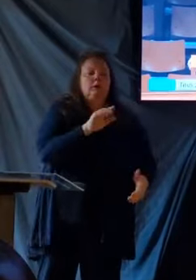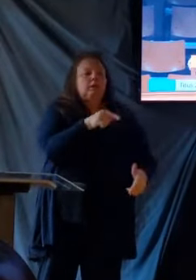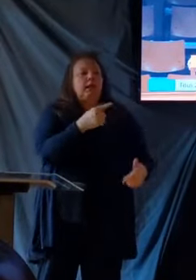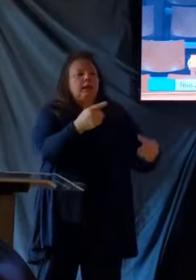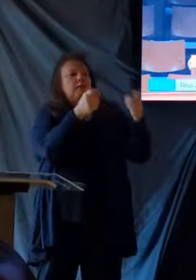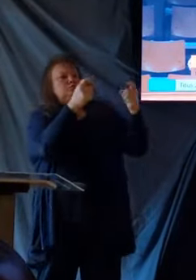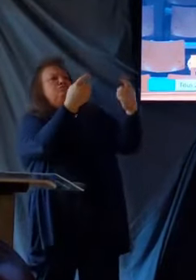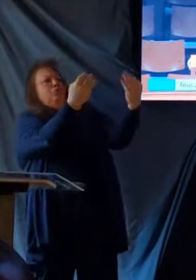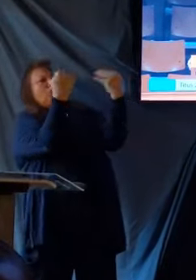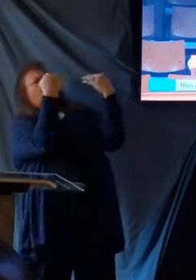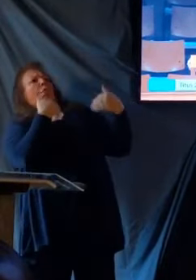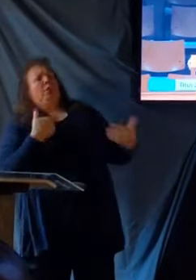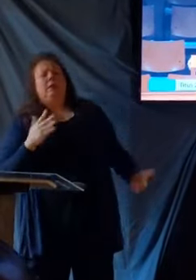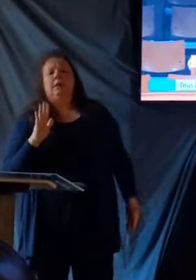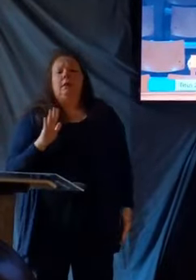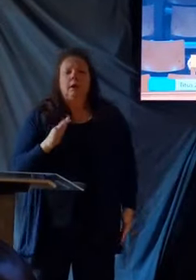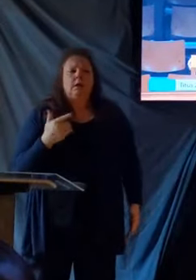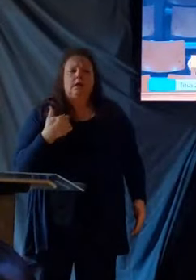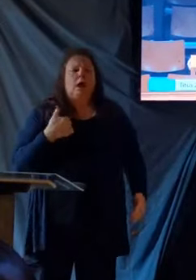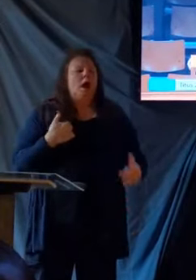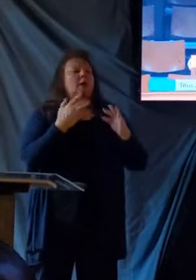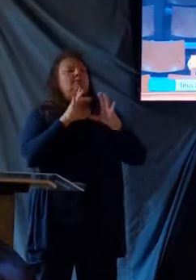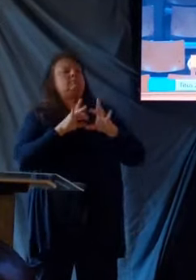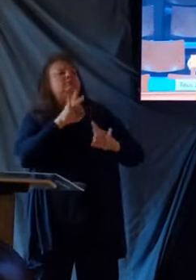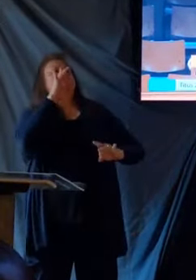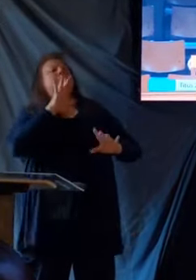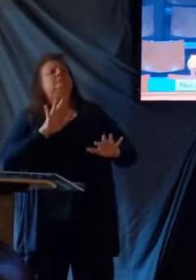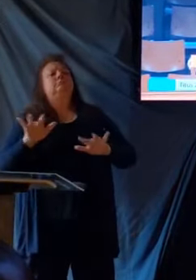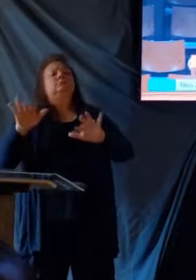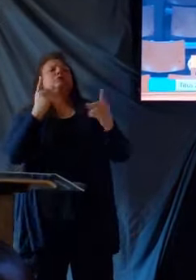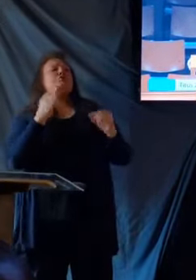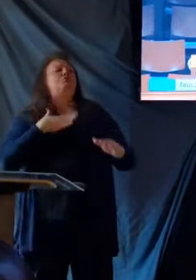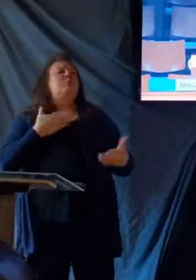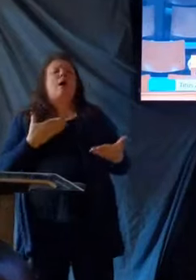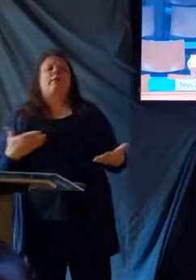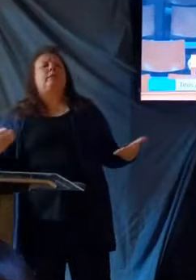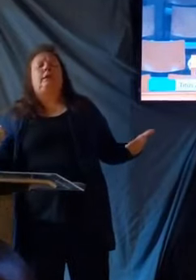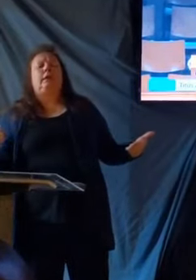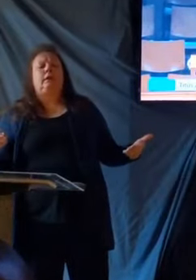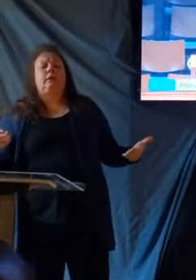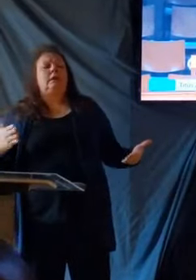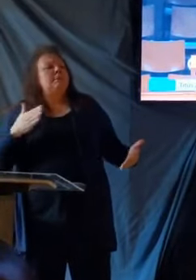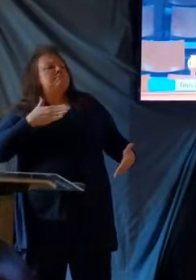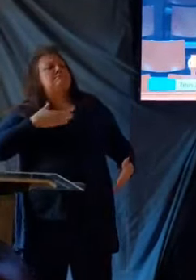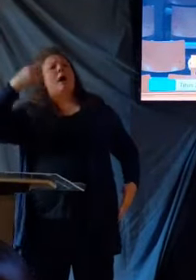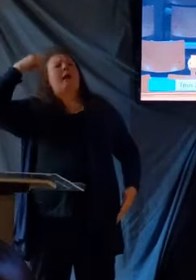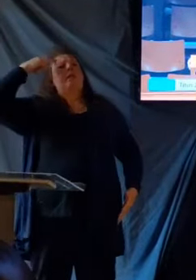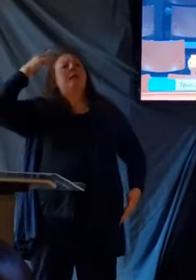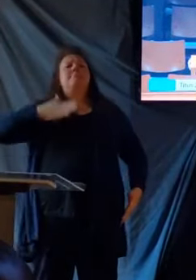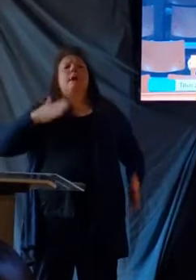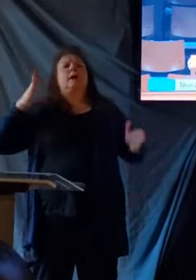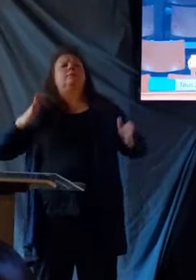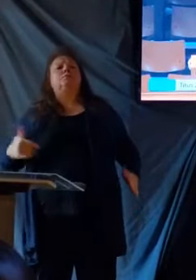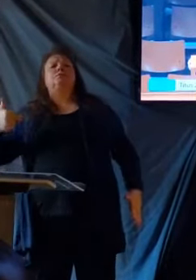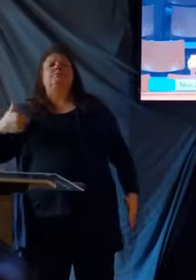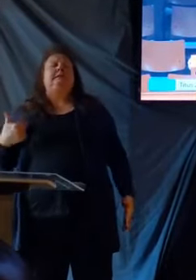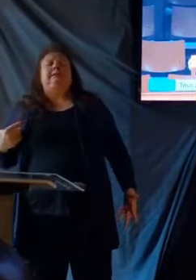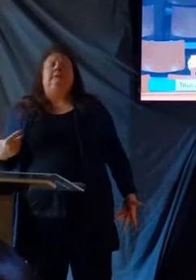him dominate you. And you got to be a free spirit. You got to do your own thing. Your own thinking. Be your own